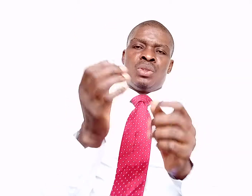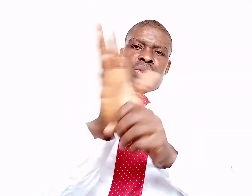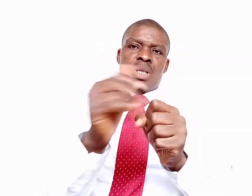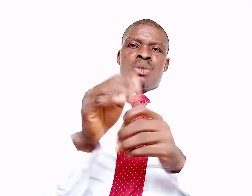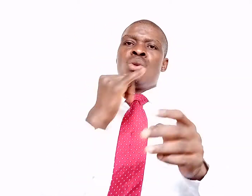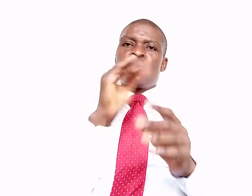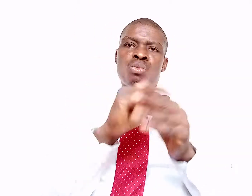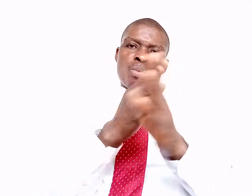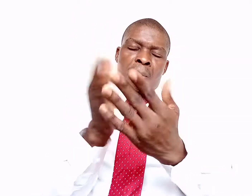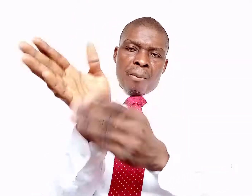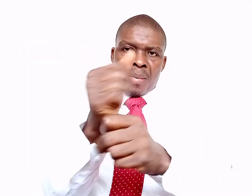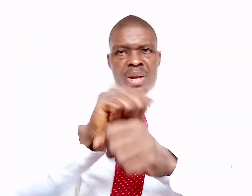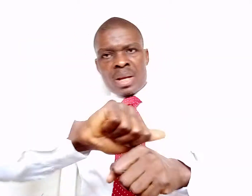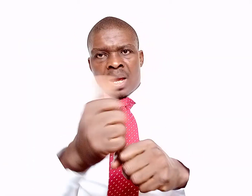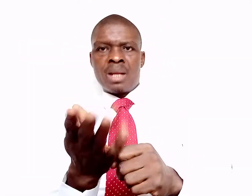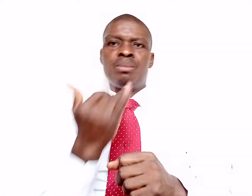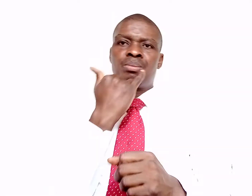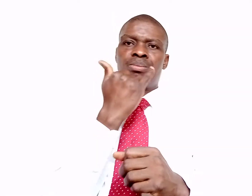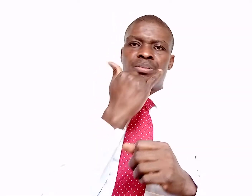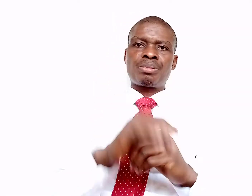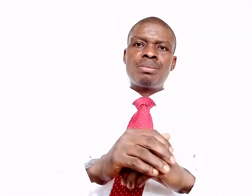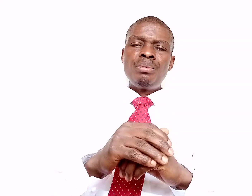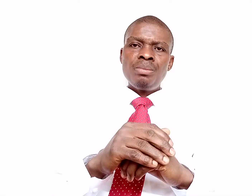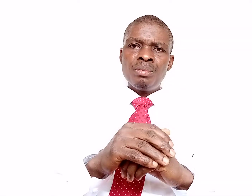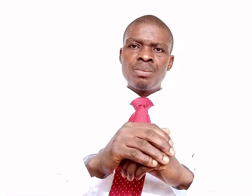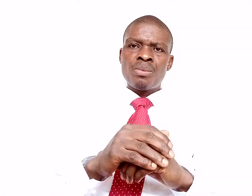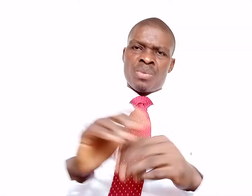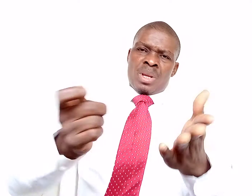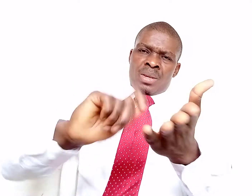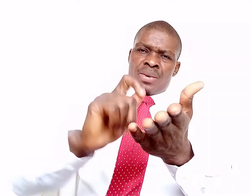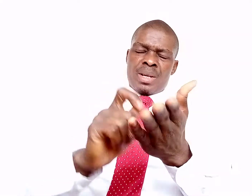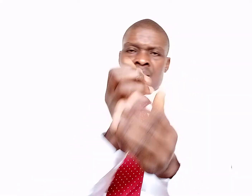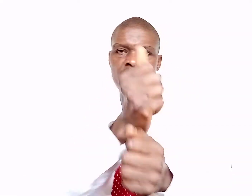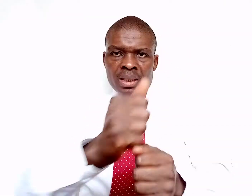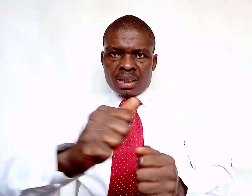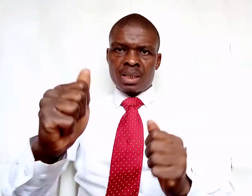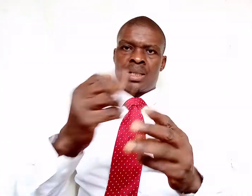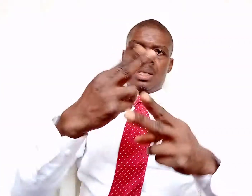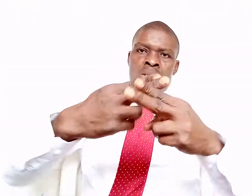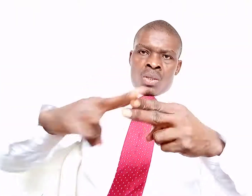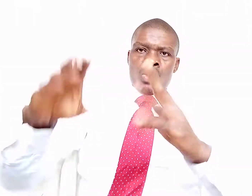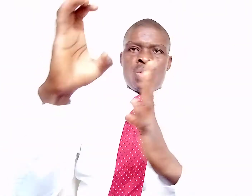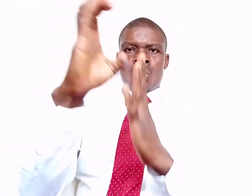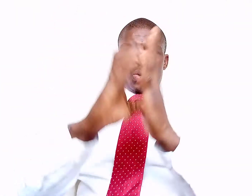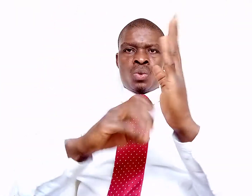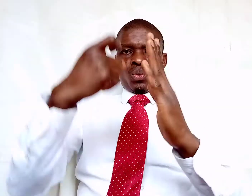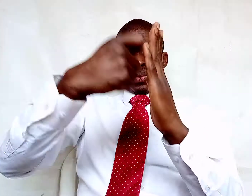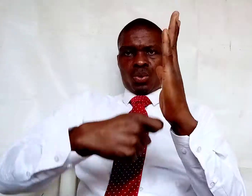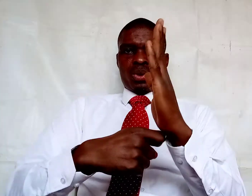an unorganized mess. Writing a narrative essay is an essential talent for field